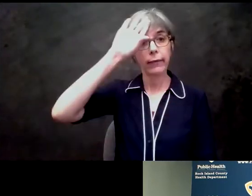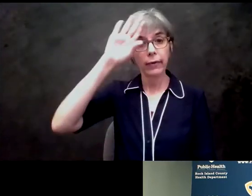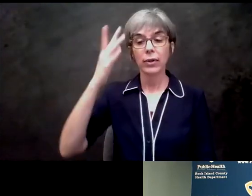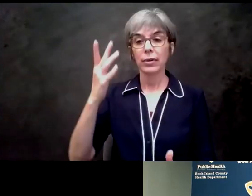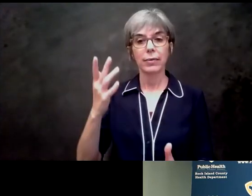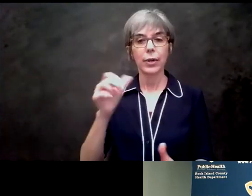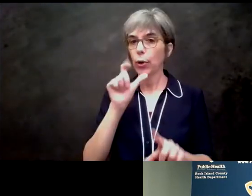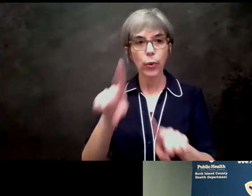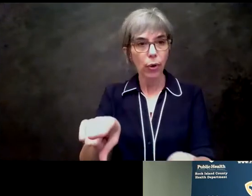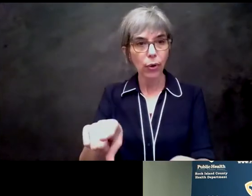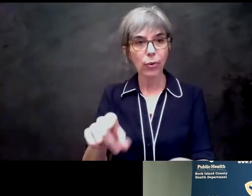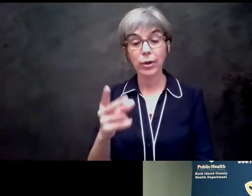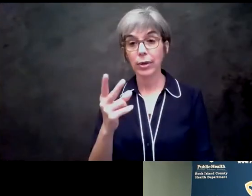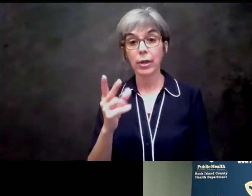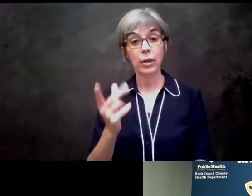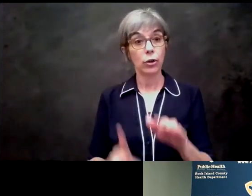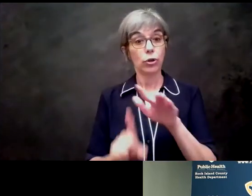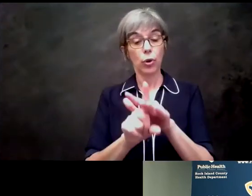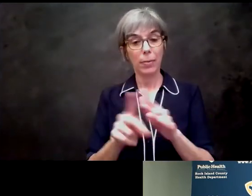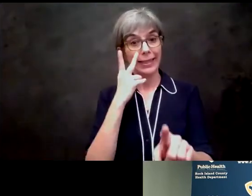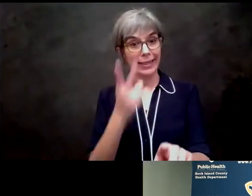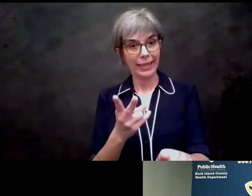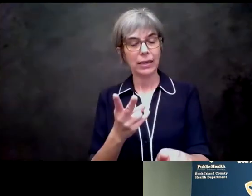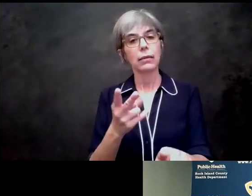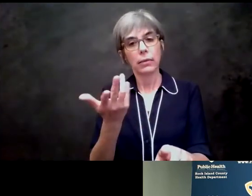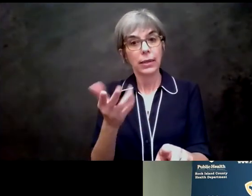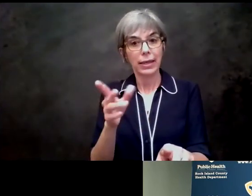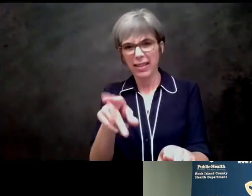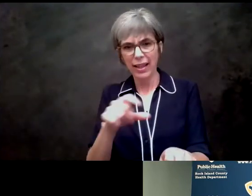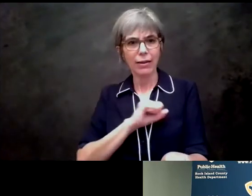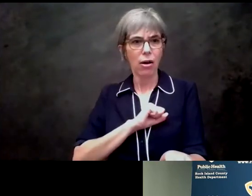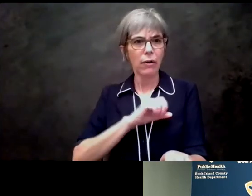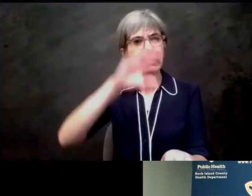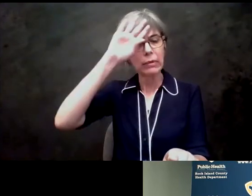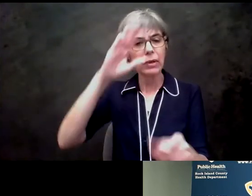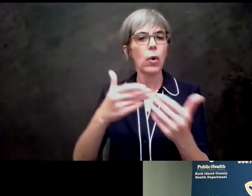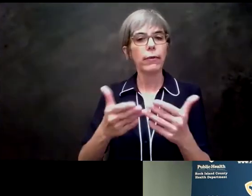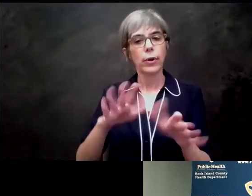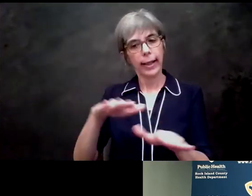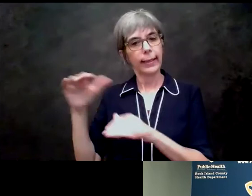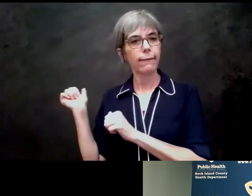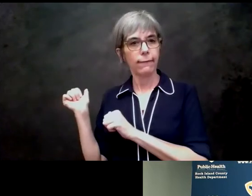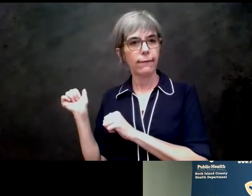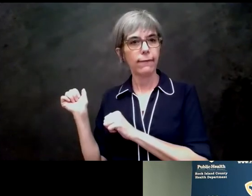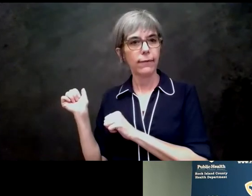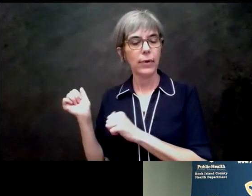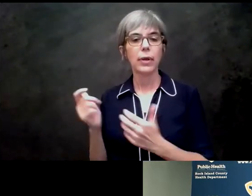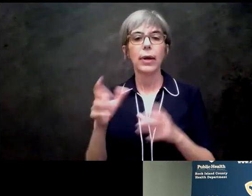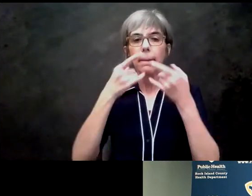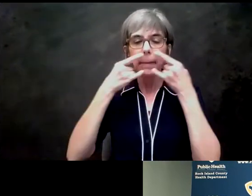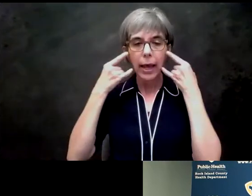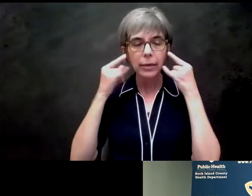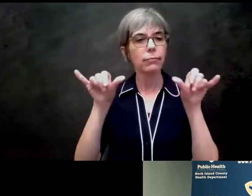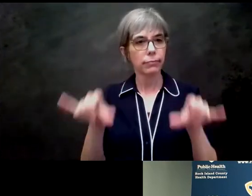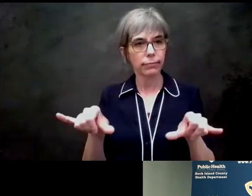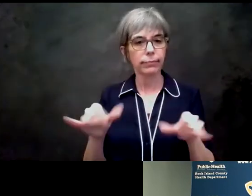The other things that we've been telling you, wearing masks, washing your hands often, those are still good